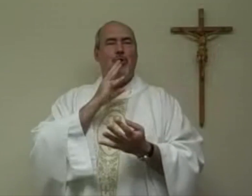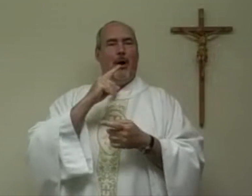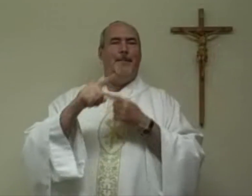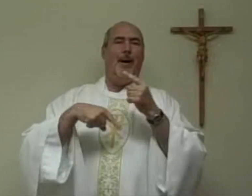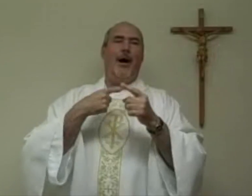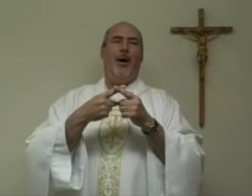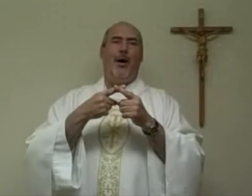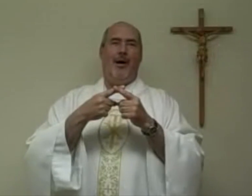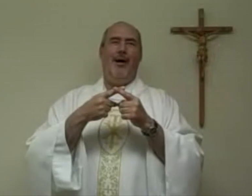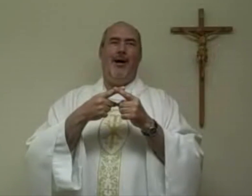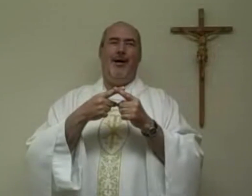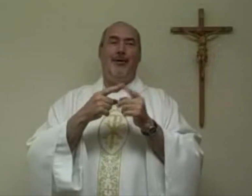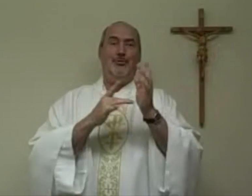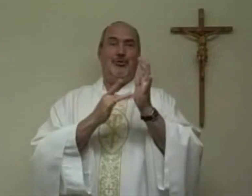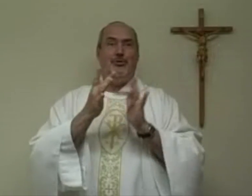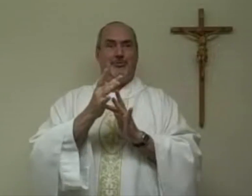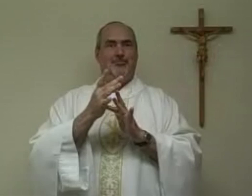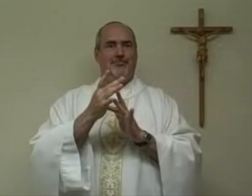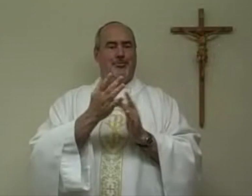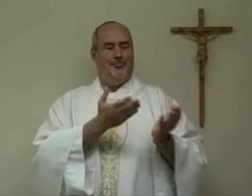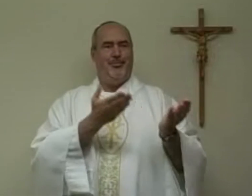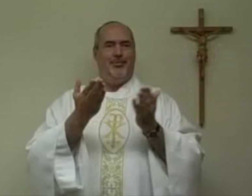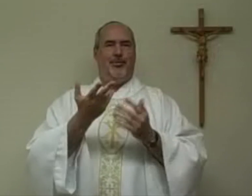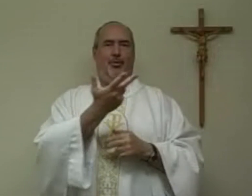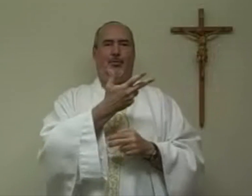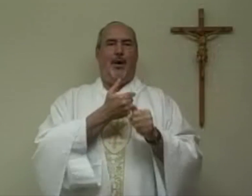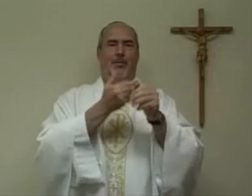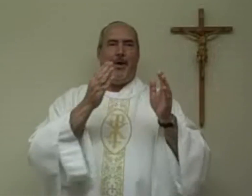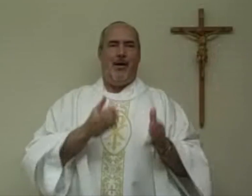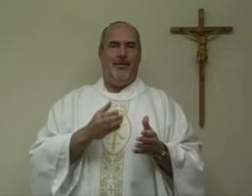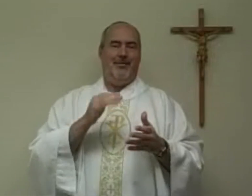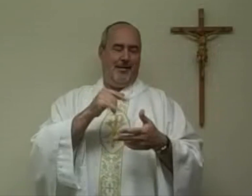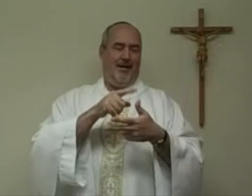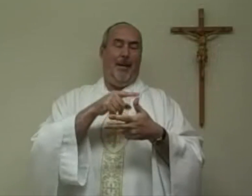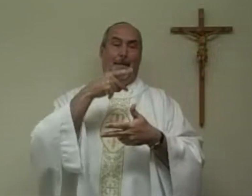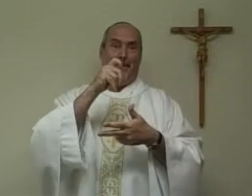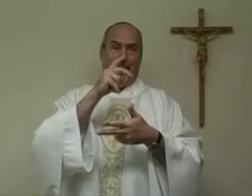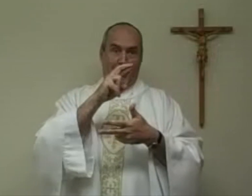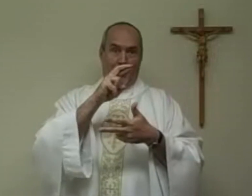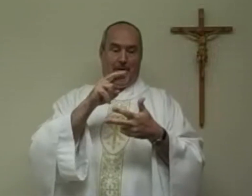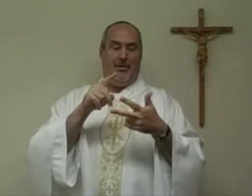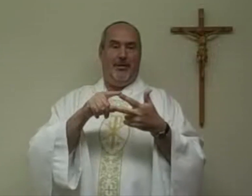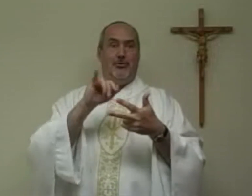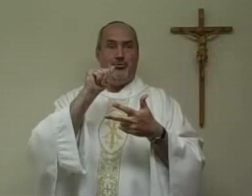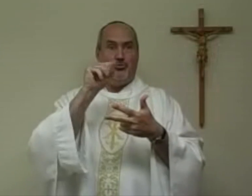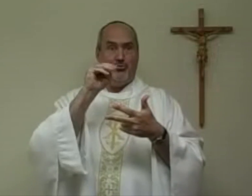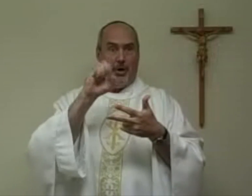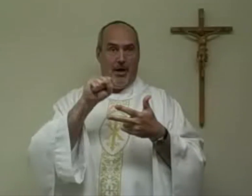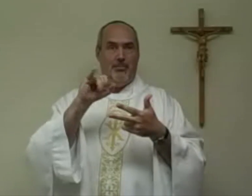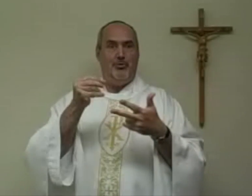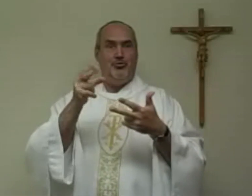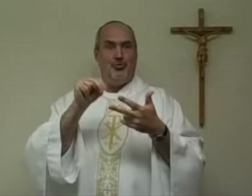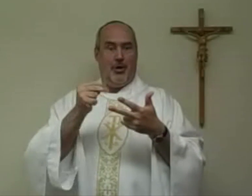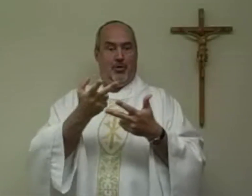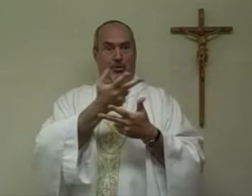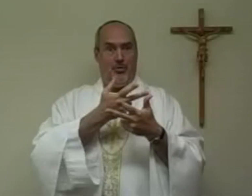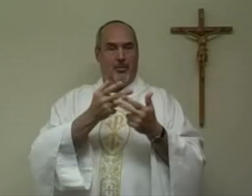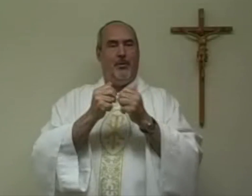Today's Gospel speaks about when Jesus brought three apostles, Peter, James, and